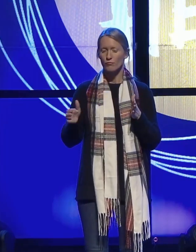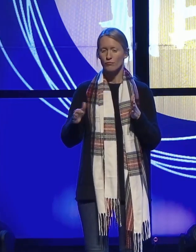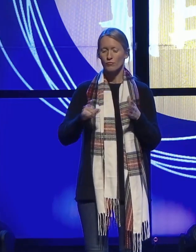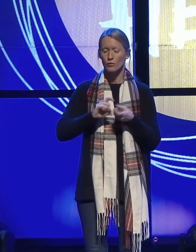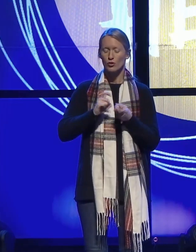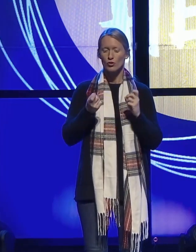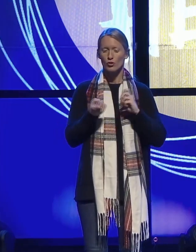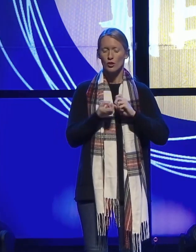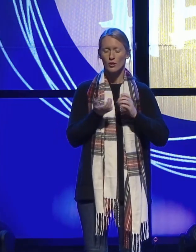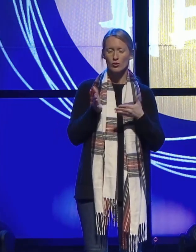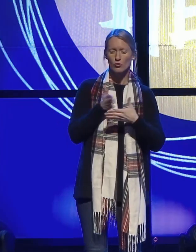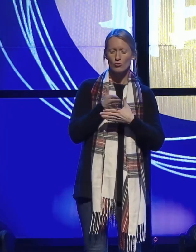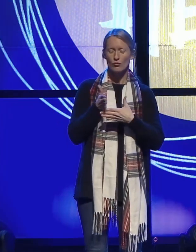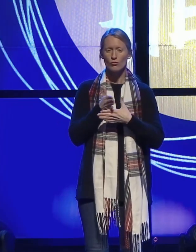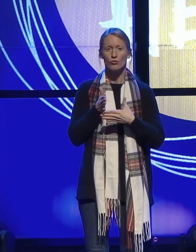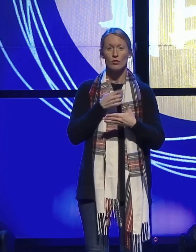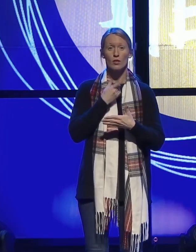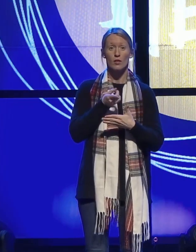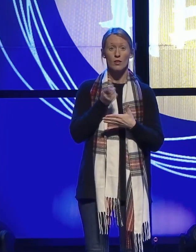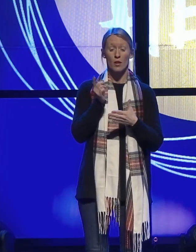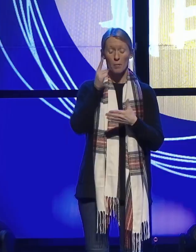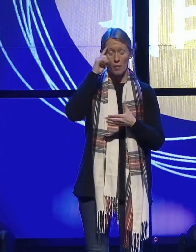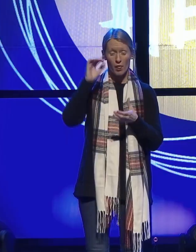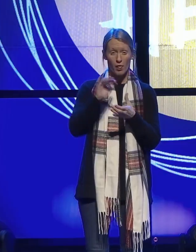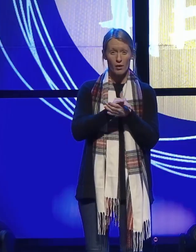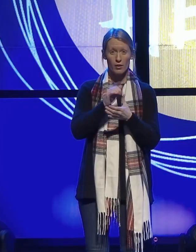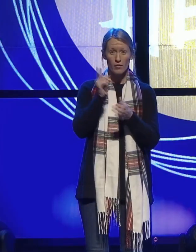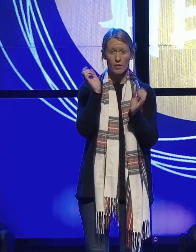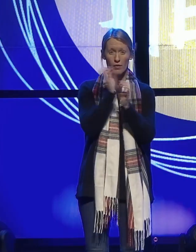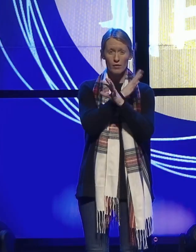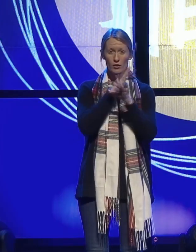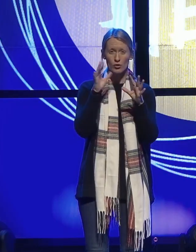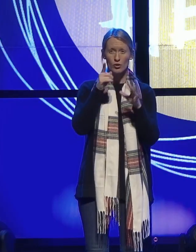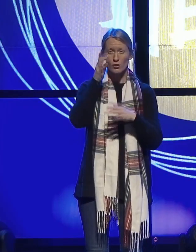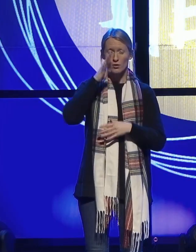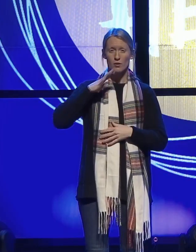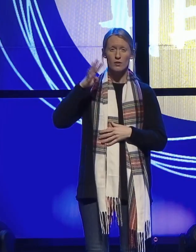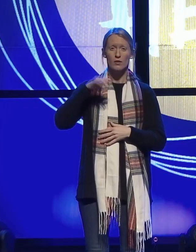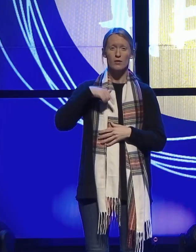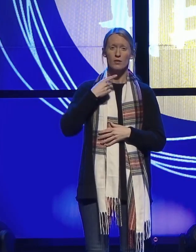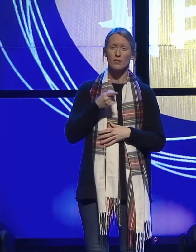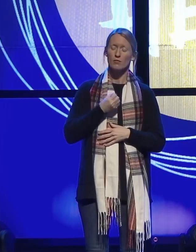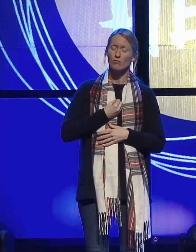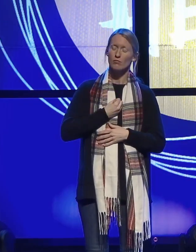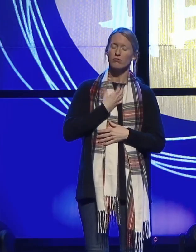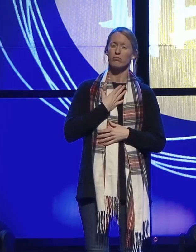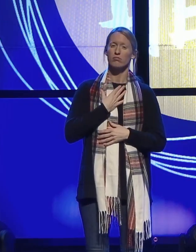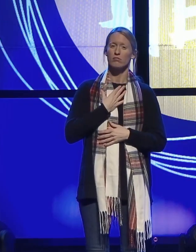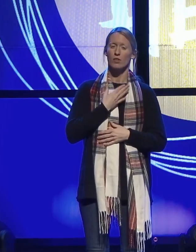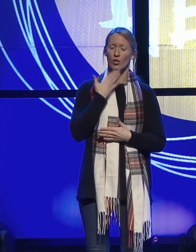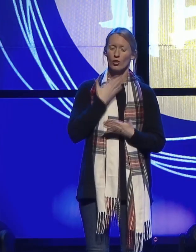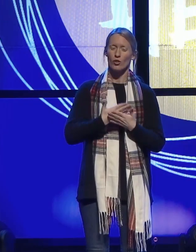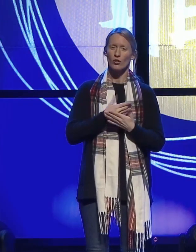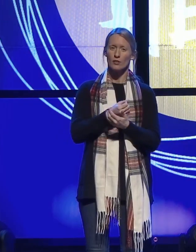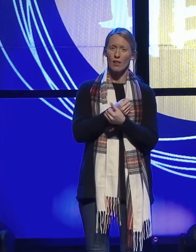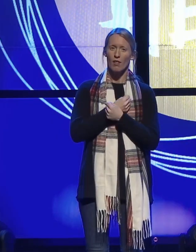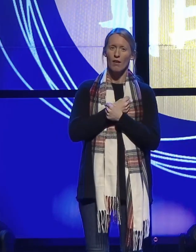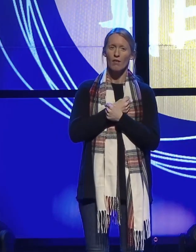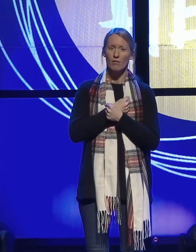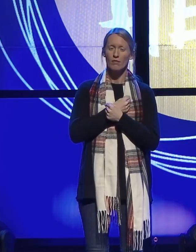that vision, and you believe it's given to you and it's sparked in you by goodness and by love, then just don't